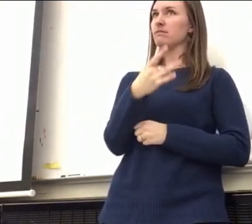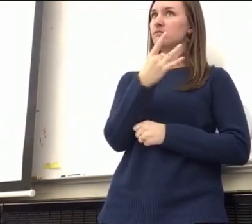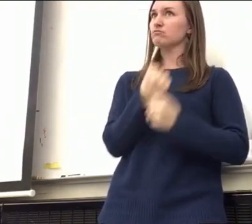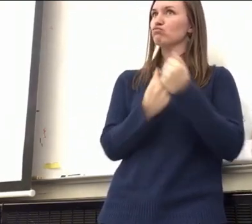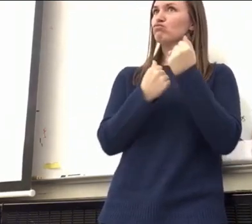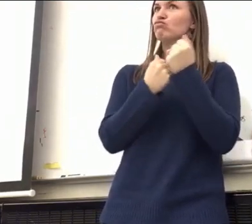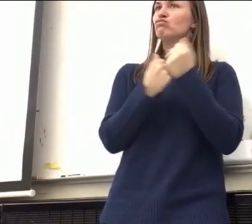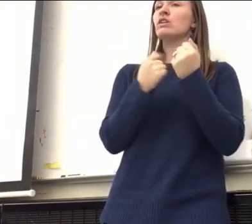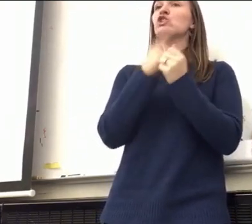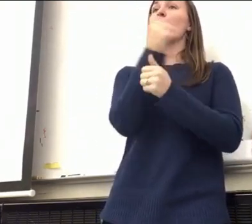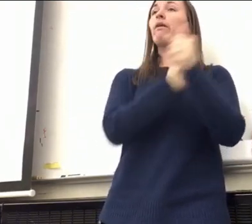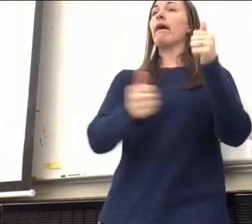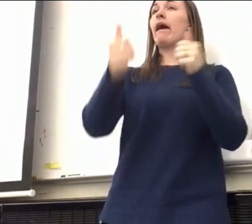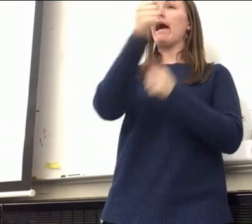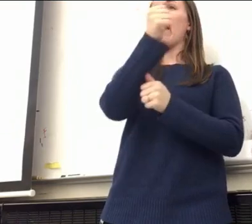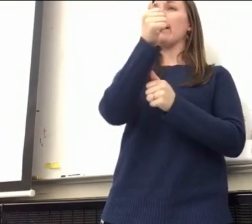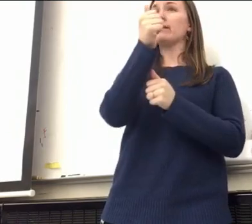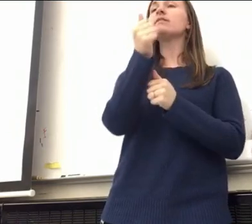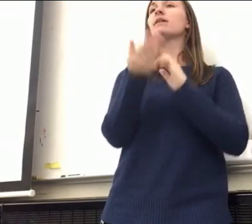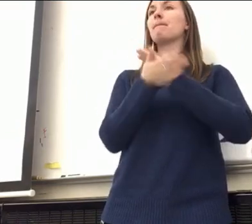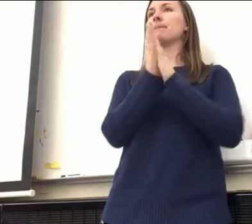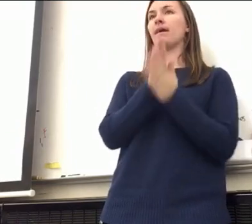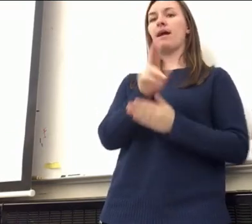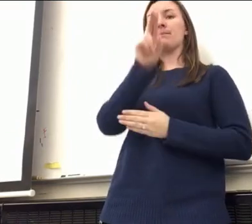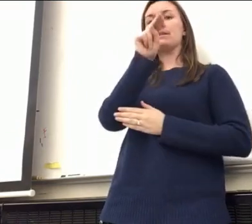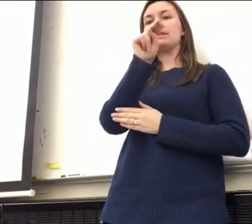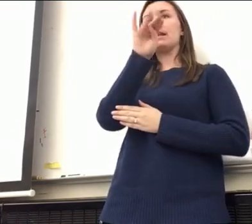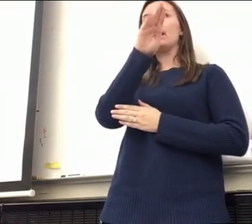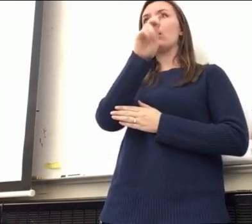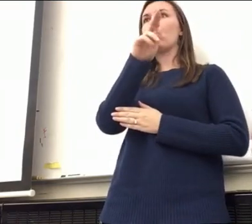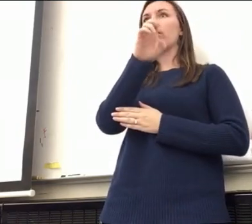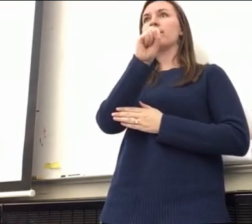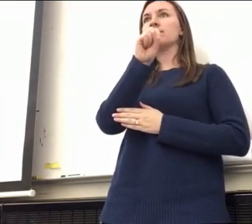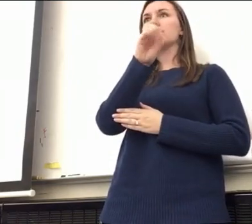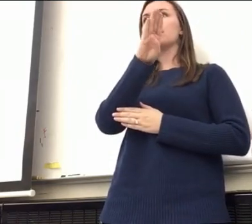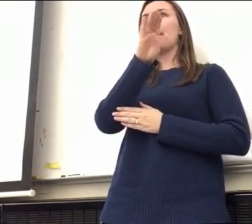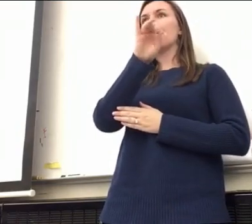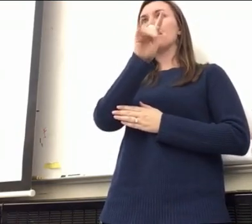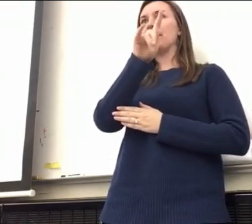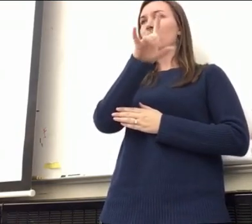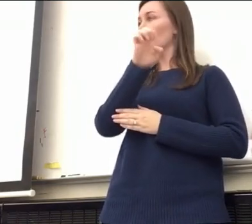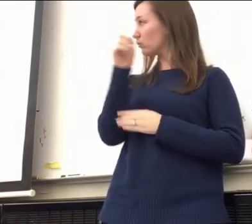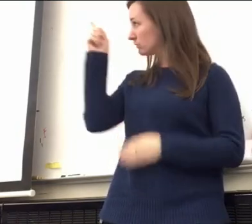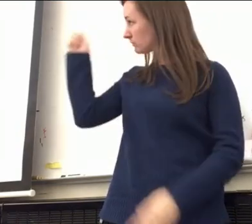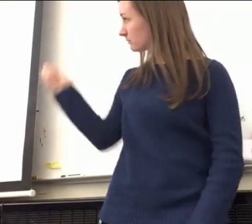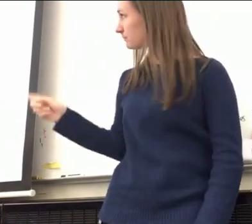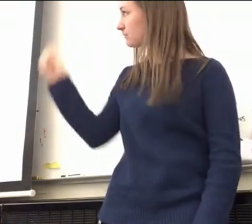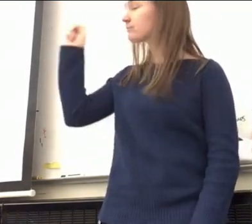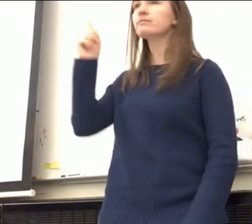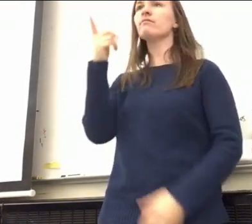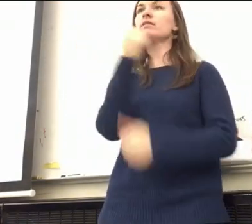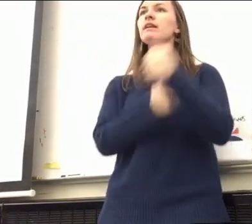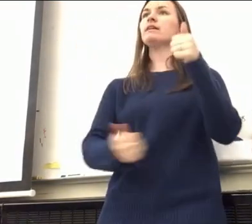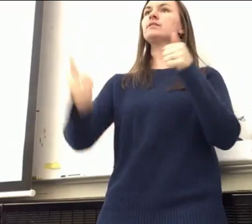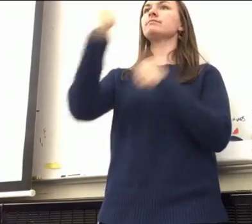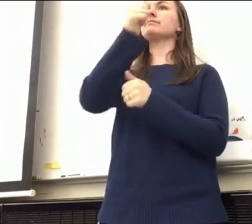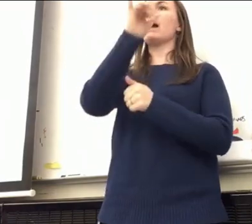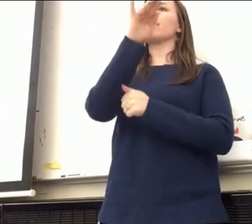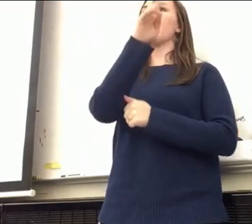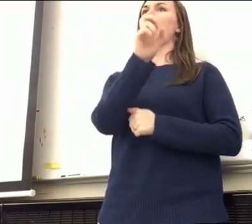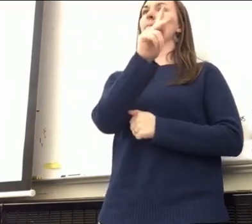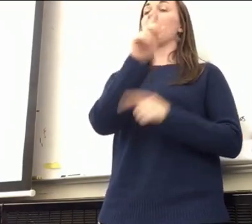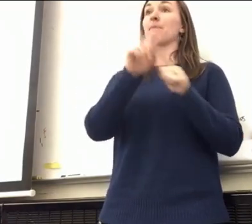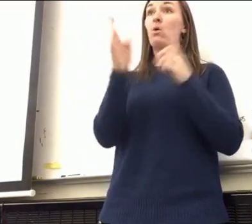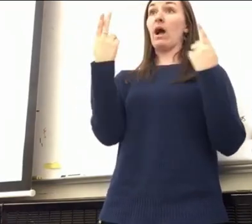is the head of the national bank is going to be made as this guy, Nicholas Biddle. Nicholas Biddle is going to be head of the national bank, but here's the problem. Andrew